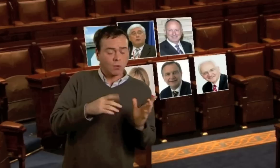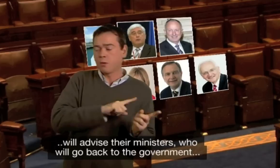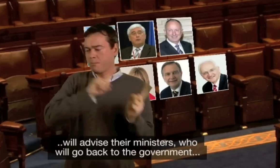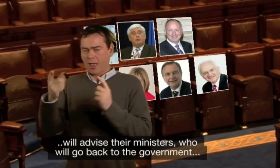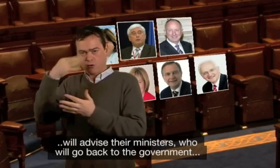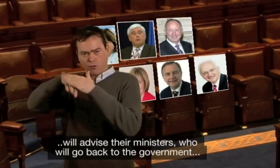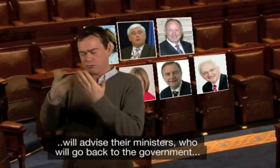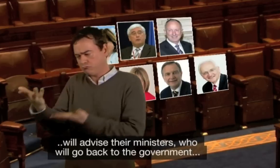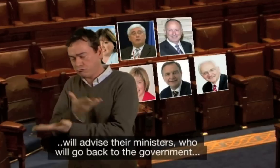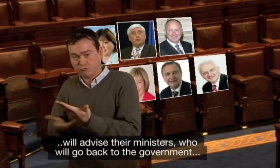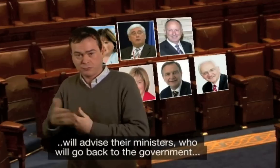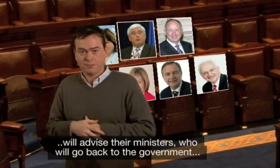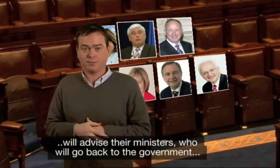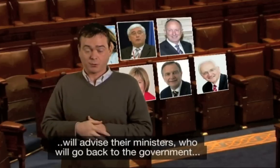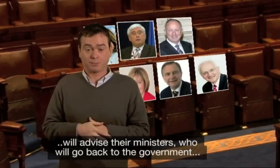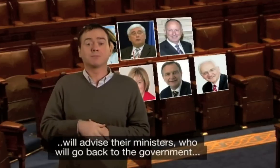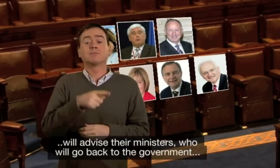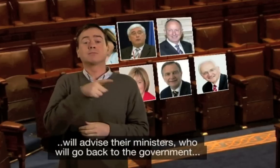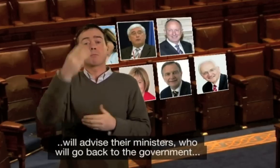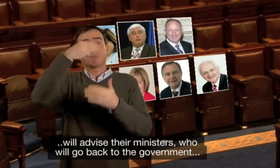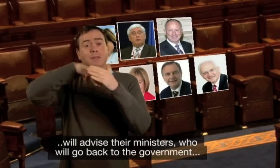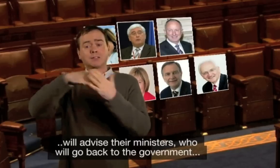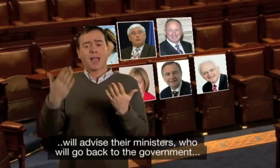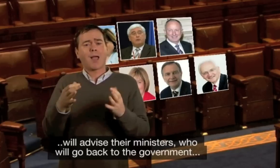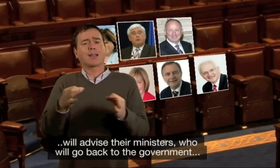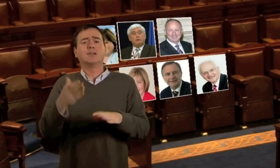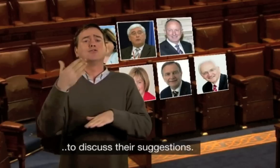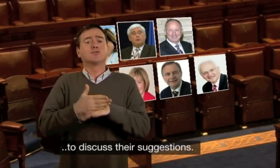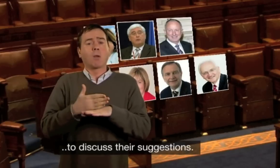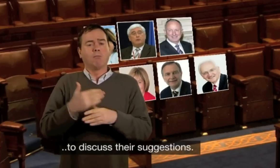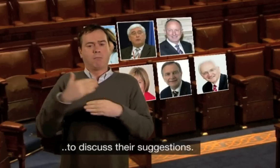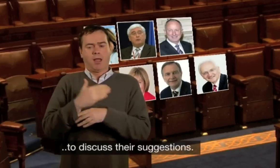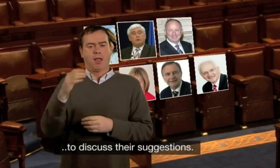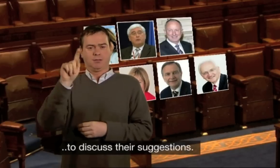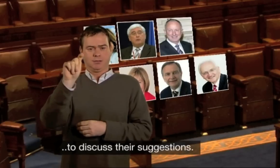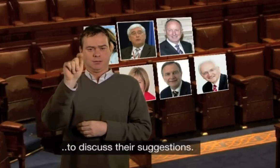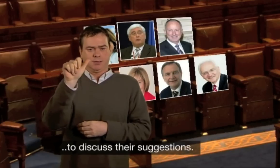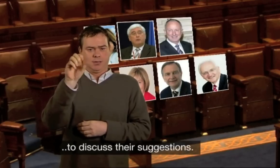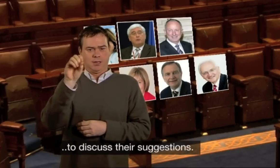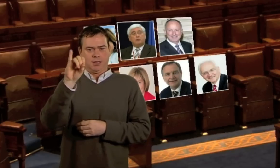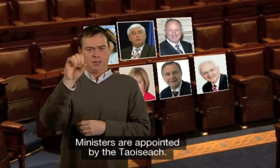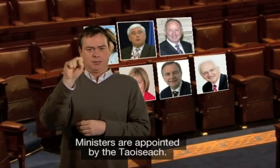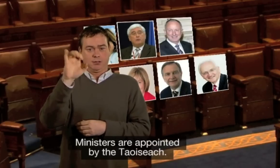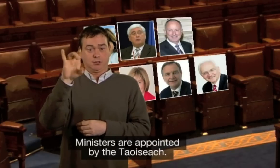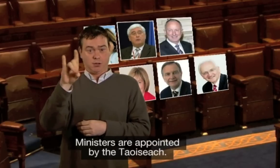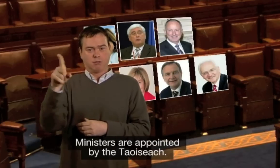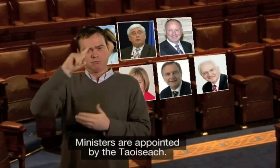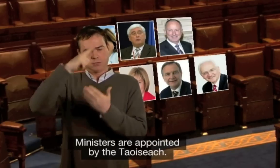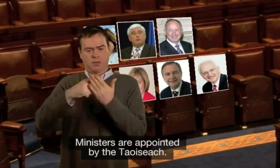will advise their ministers, who will then go back to the government to discuss their suggestions. Ministers are appointed by